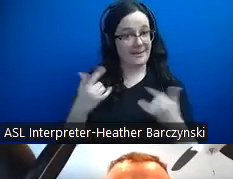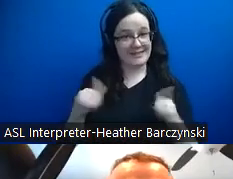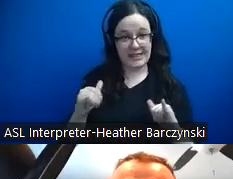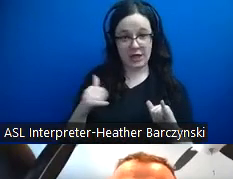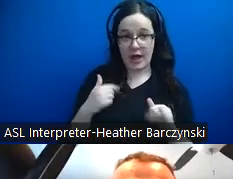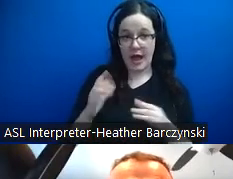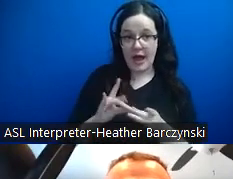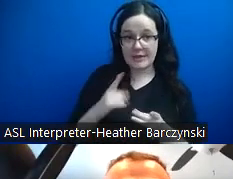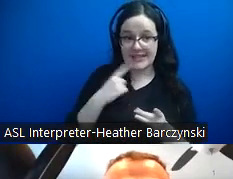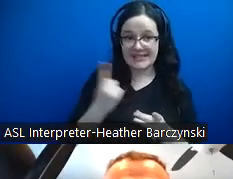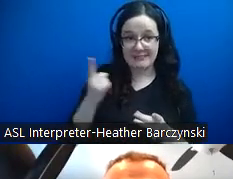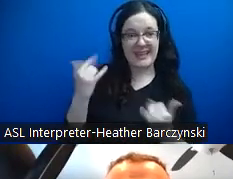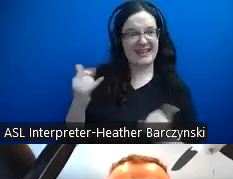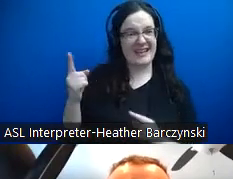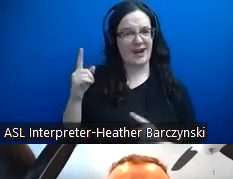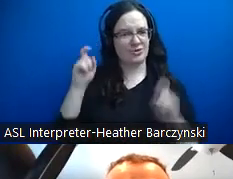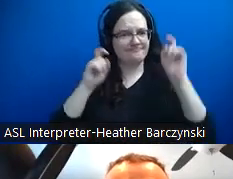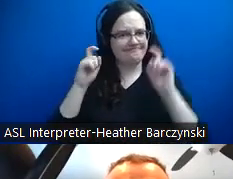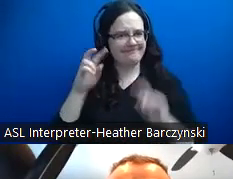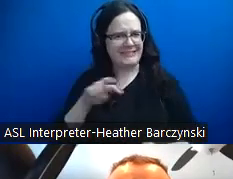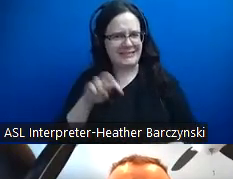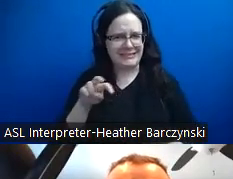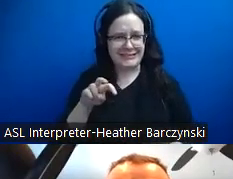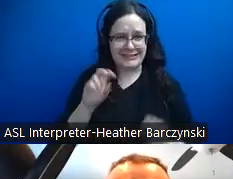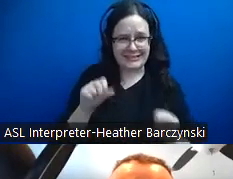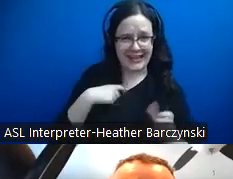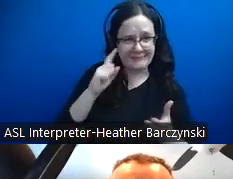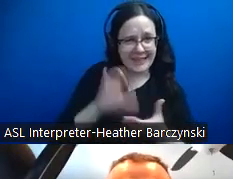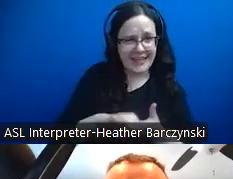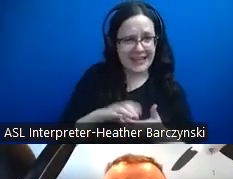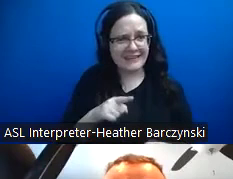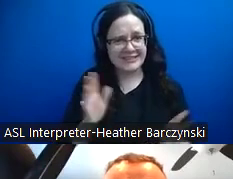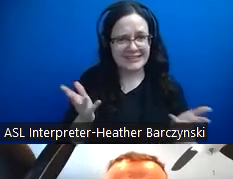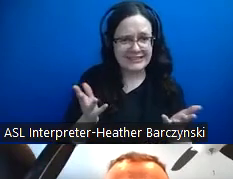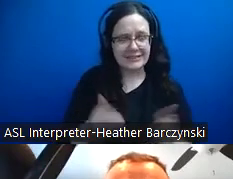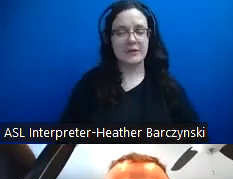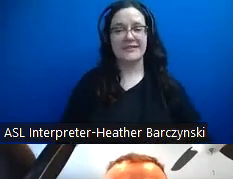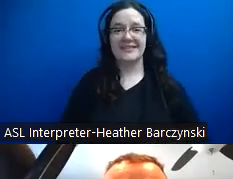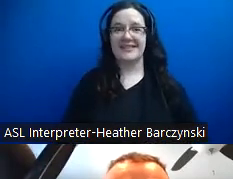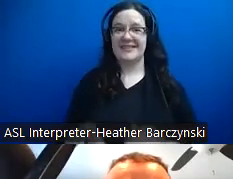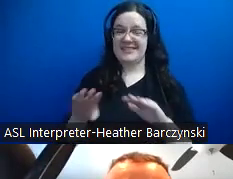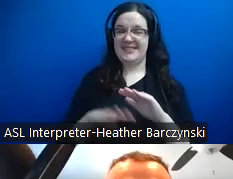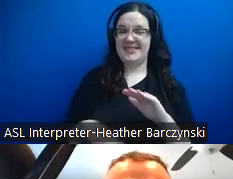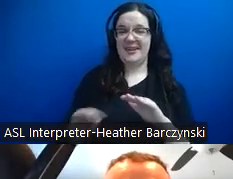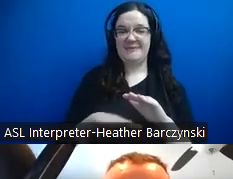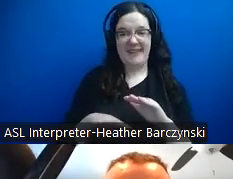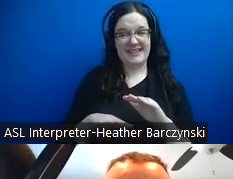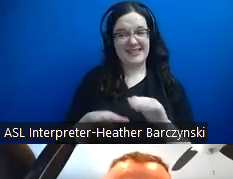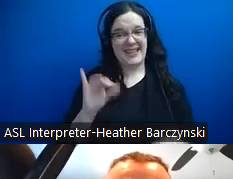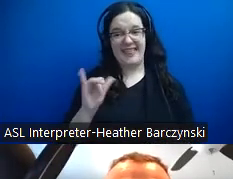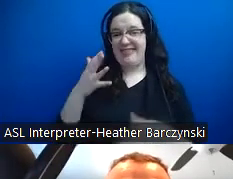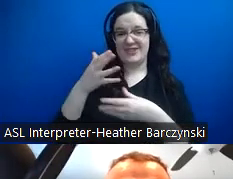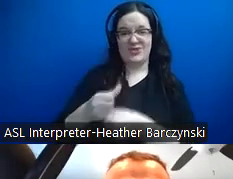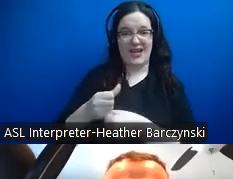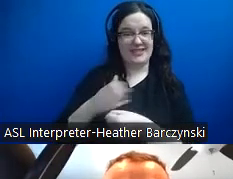look of, now I don't know what to believe. So, I basically just tore the trust out of my